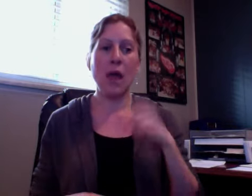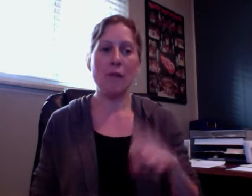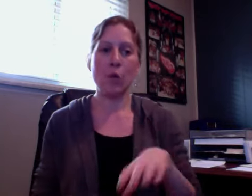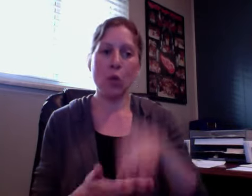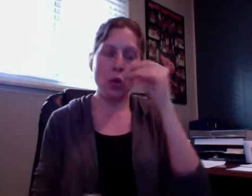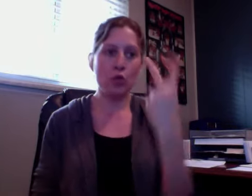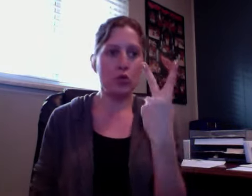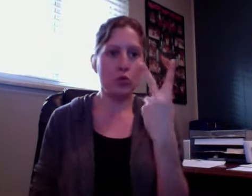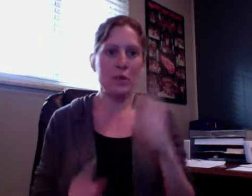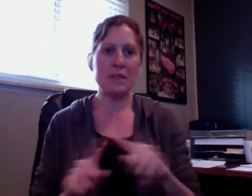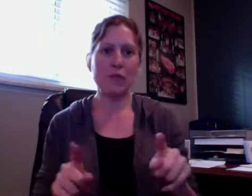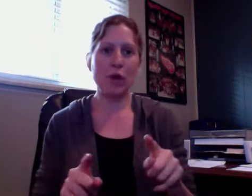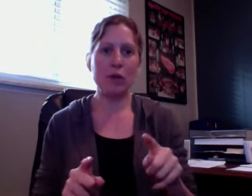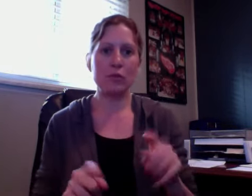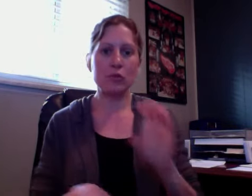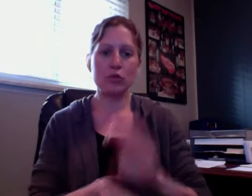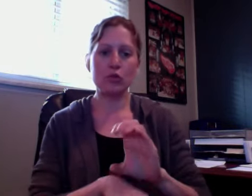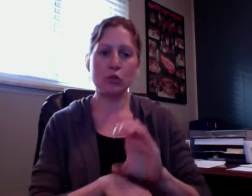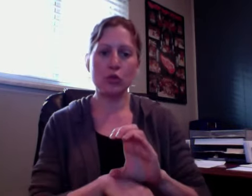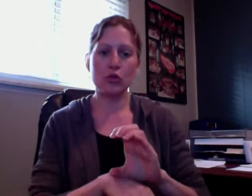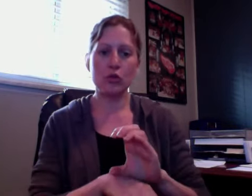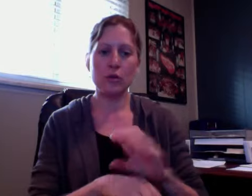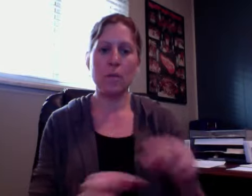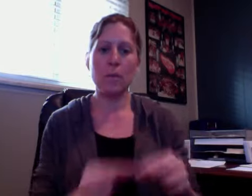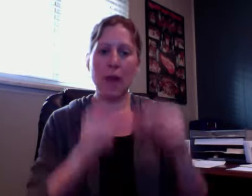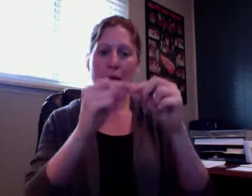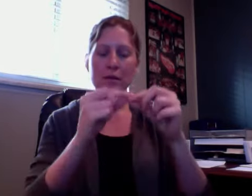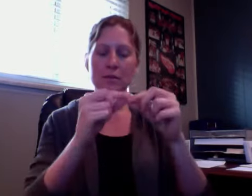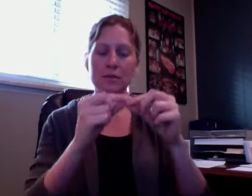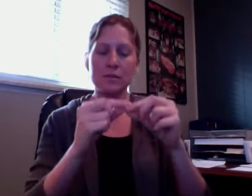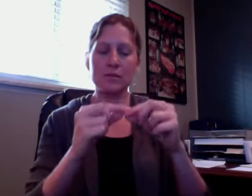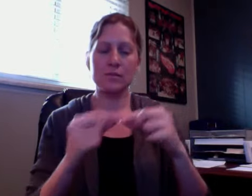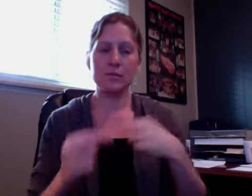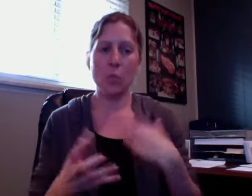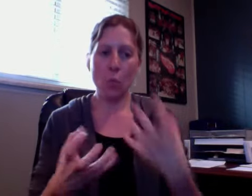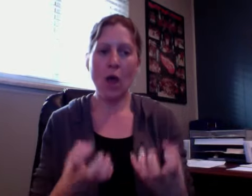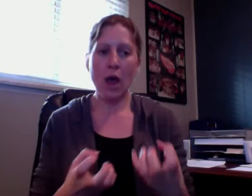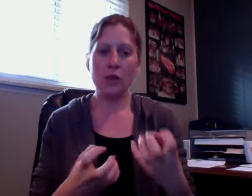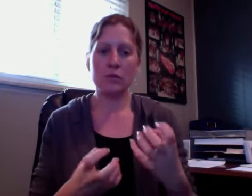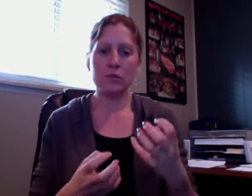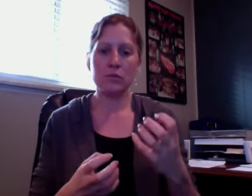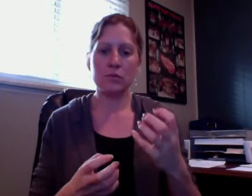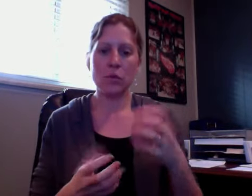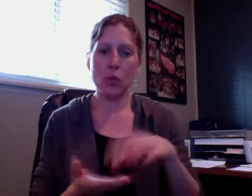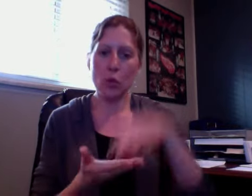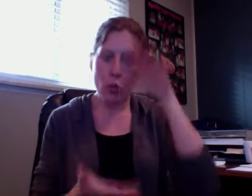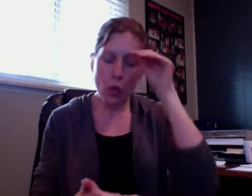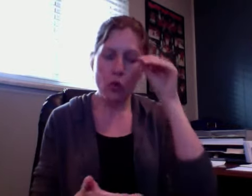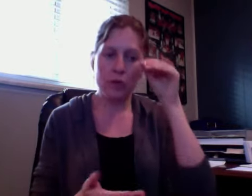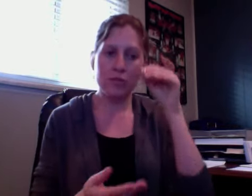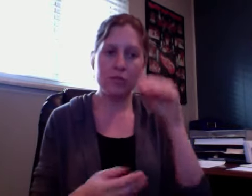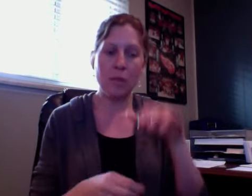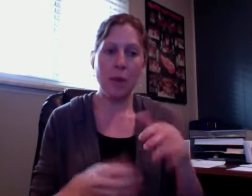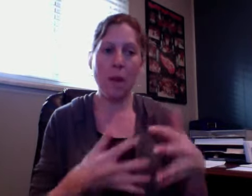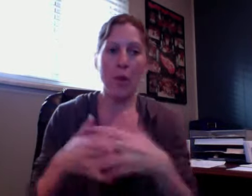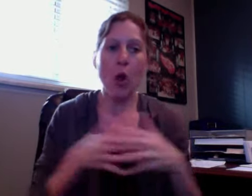we wanted to explore the English. We wanted to explore the American culture, but still wanted to please our Hispanic families. So we